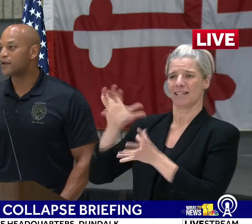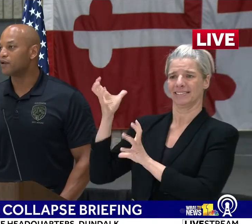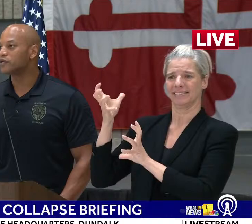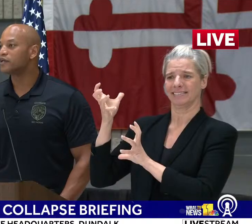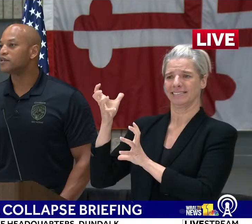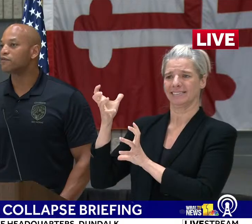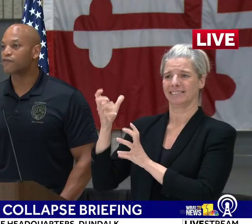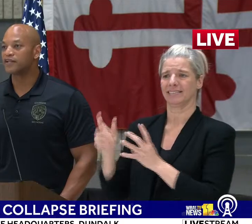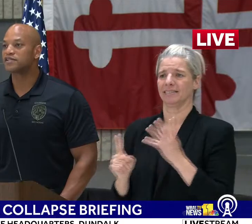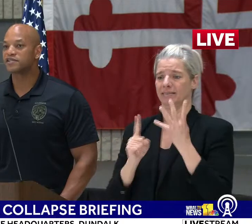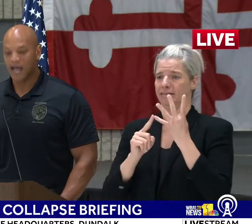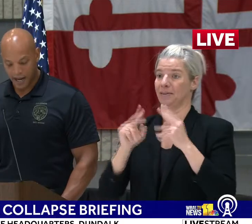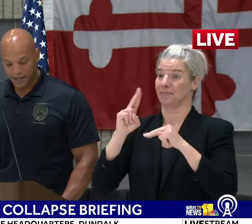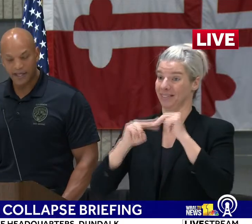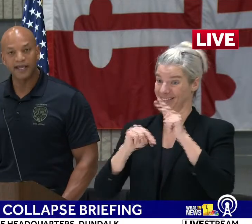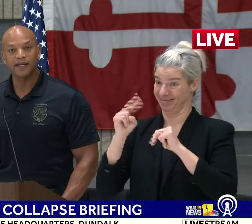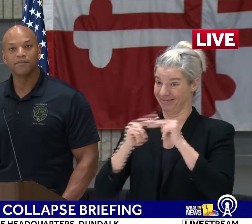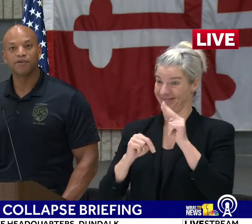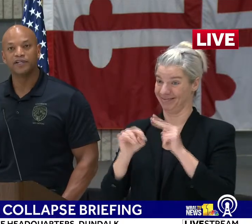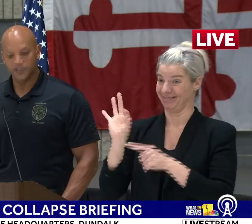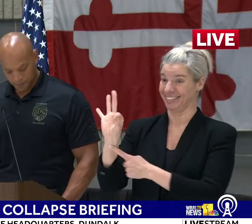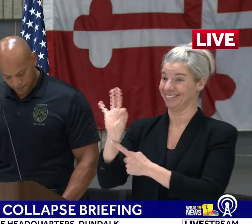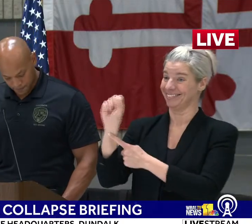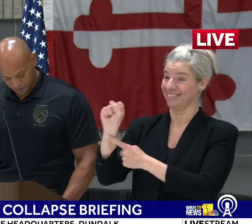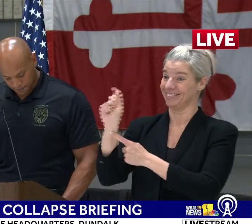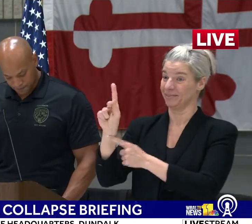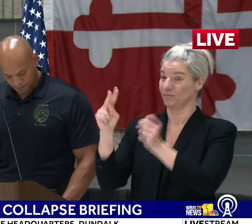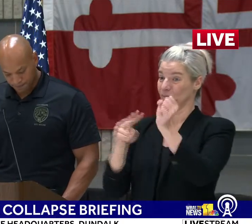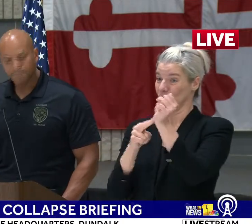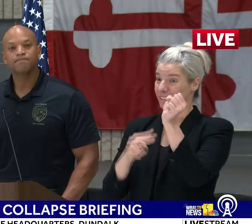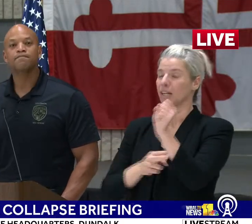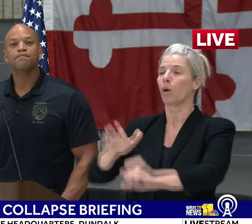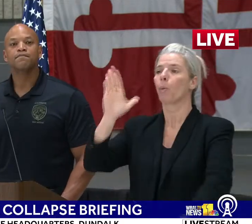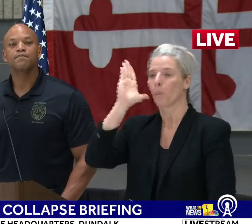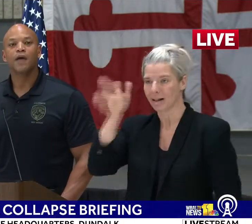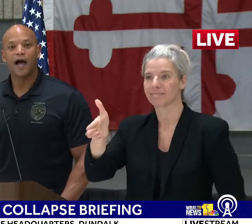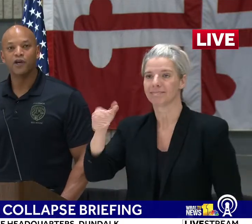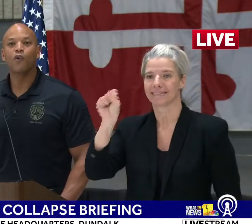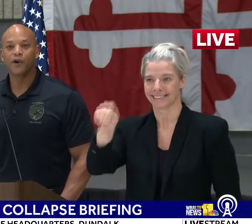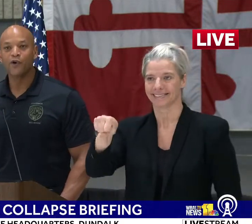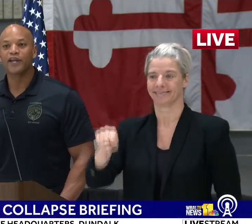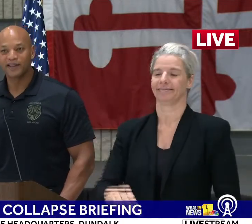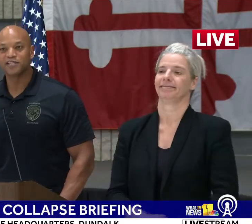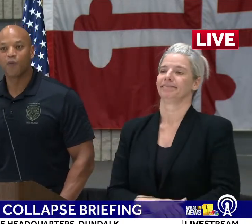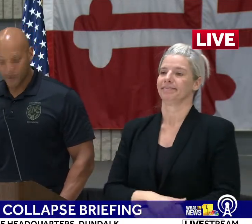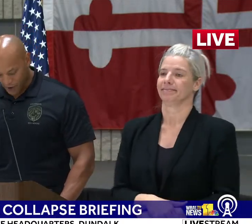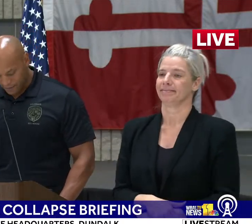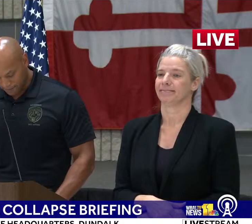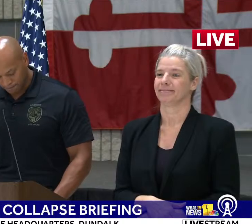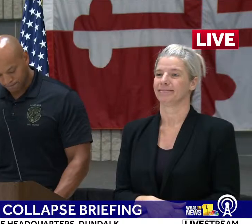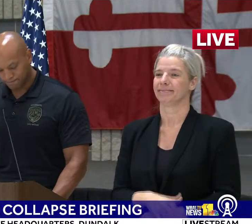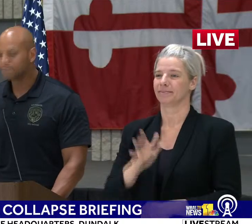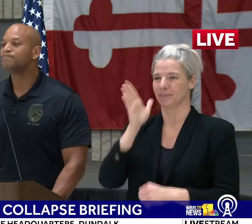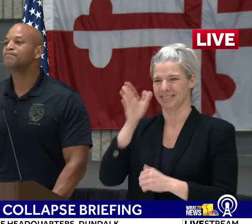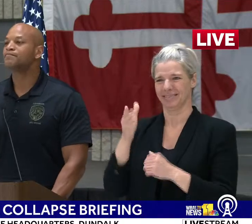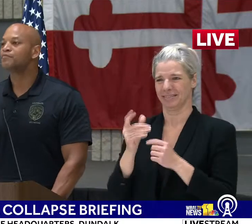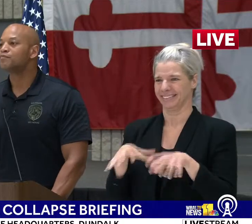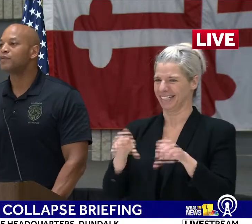are going to rebuild the Francis Scott Key Bridge. I know we are going to get this moment